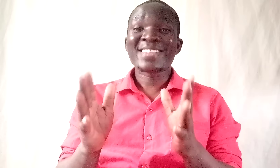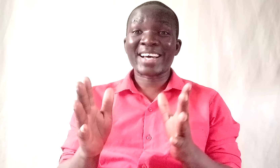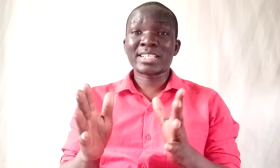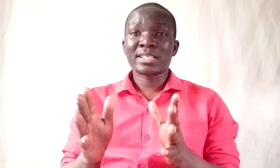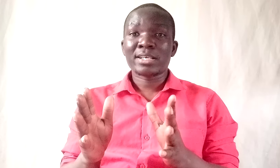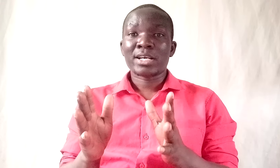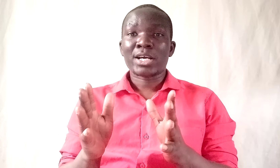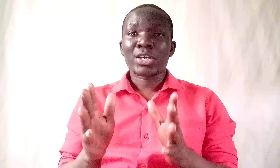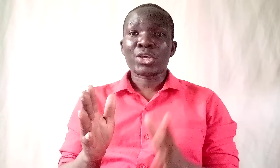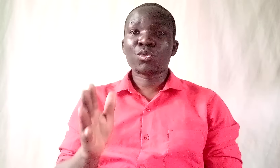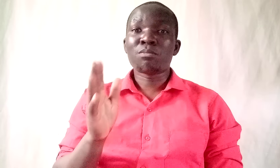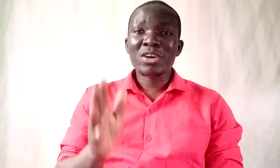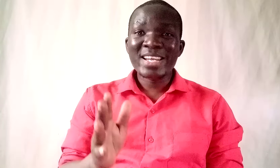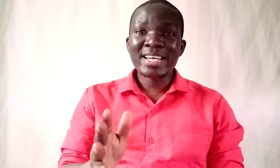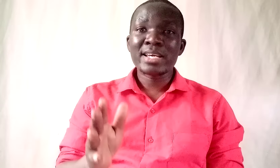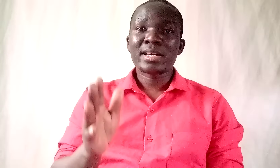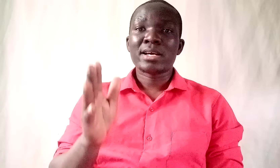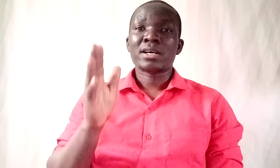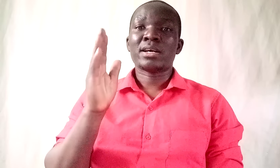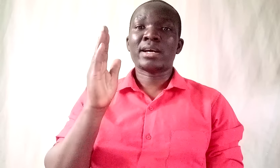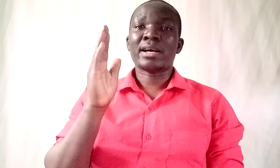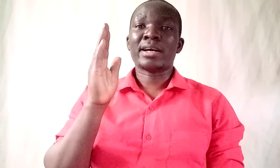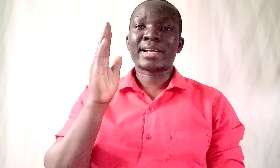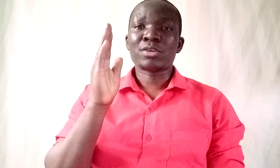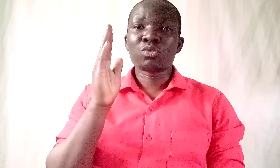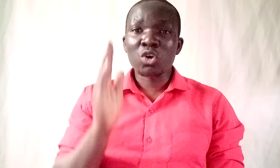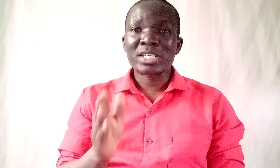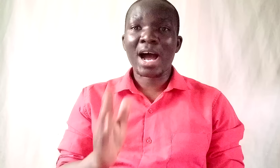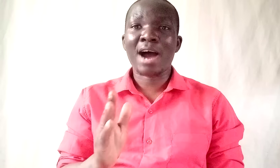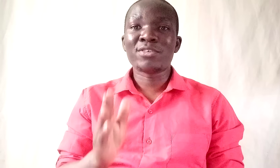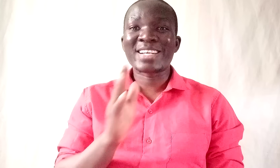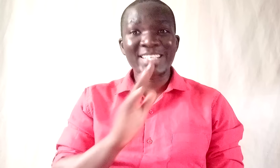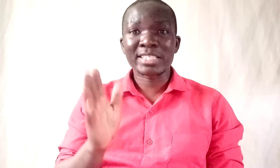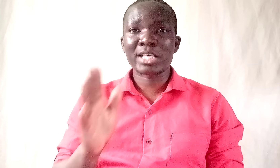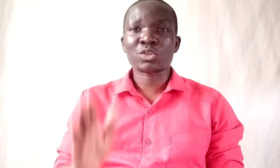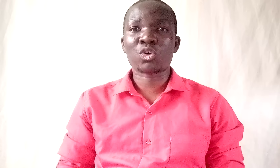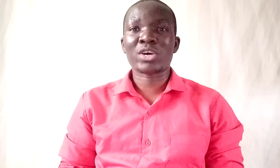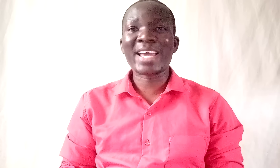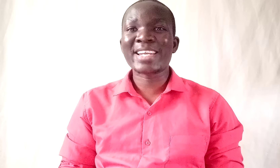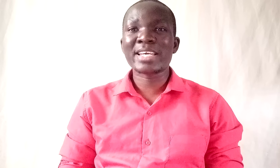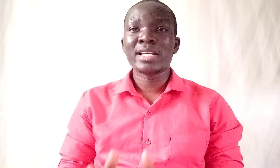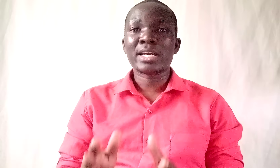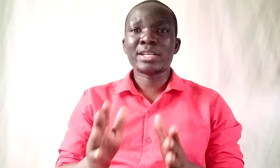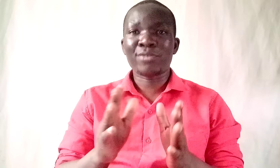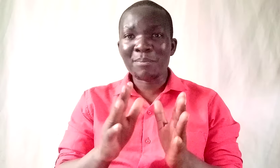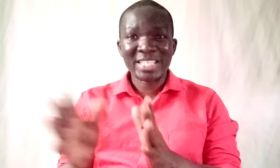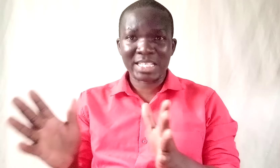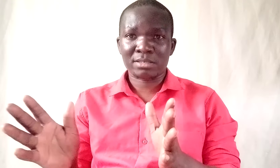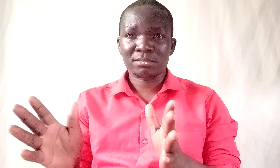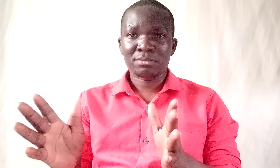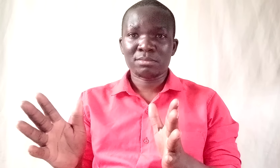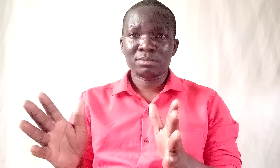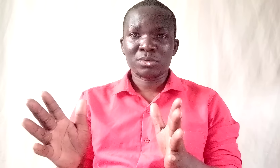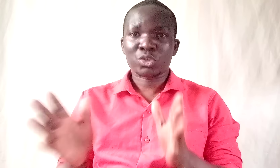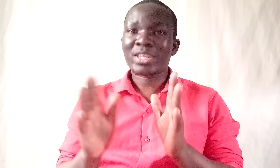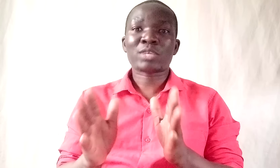that your body do not have diseases or any infirmity. So that one